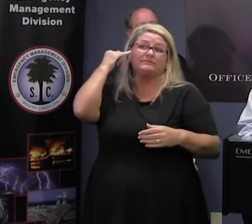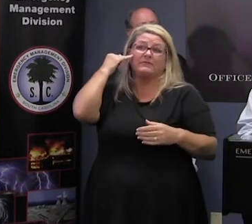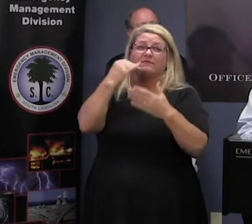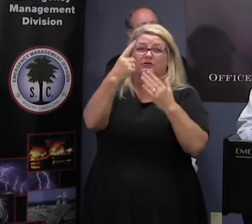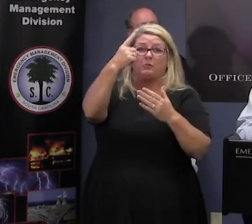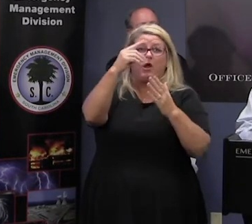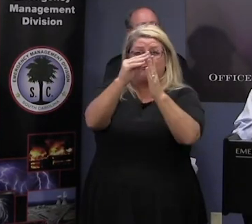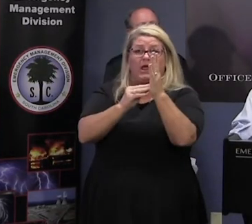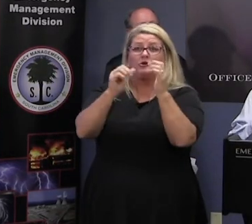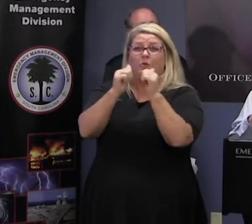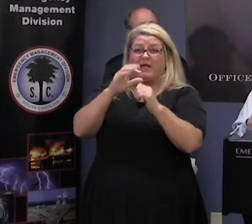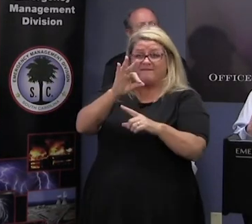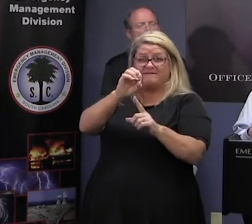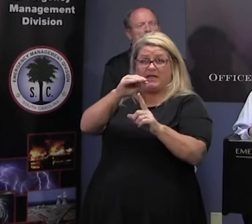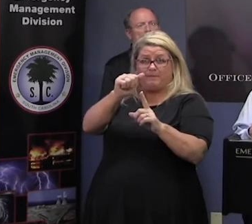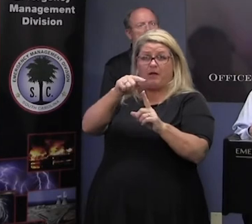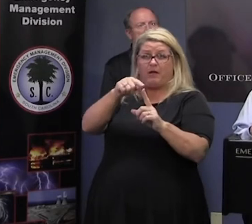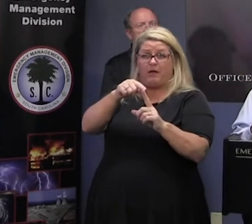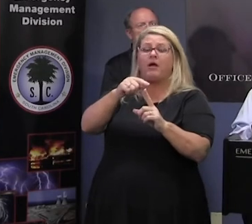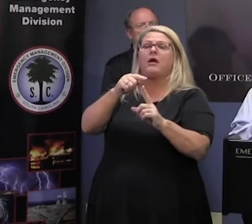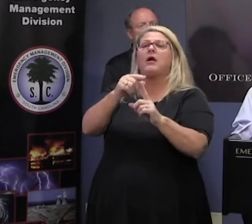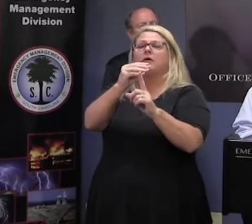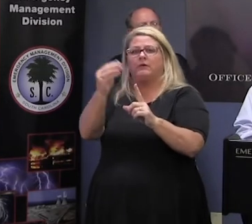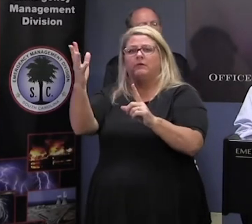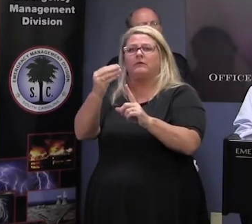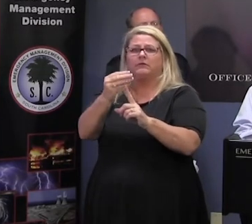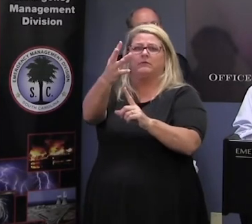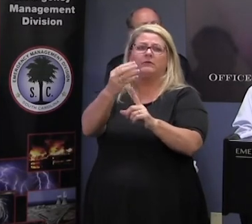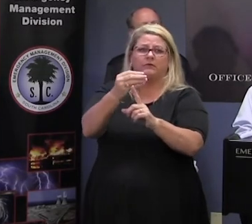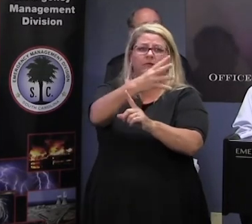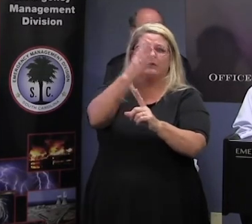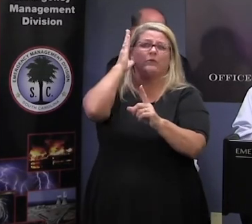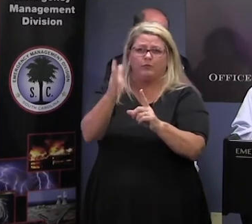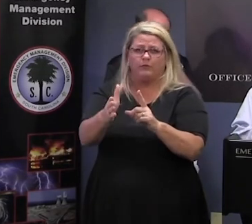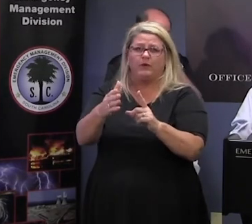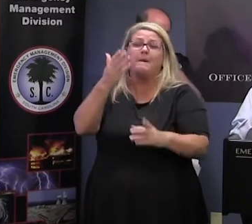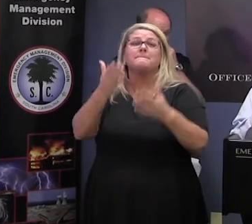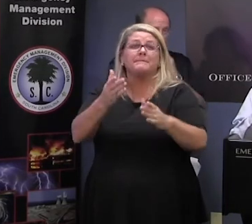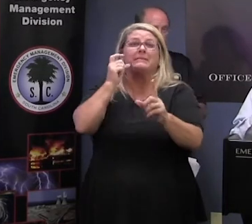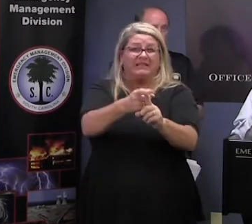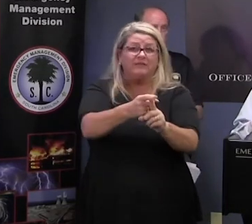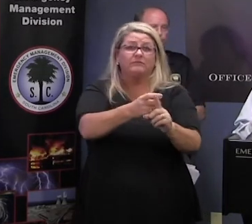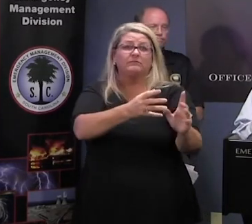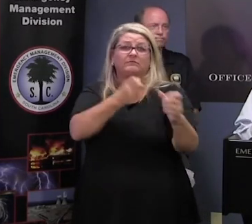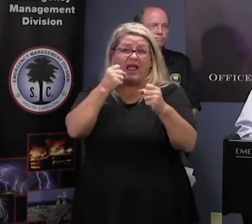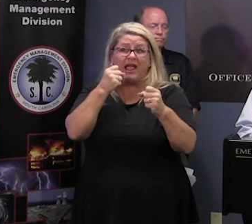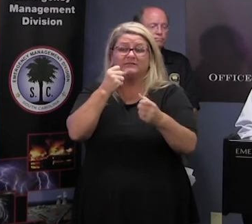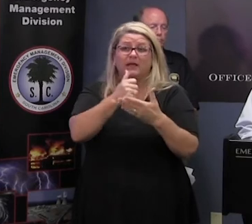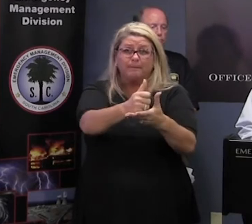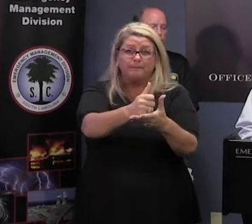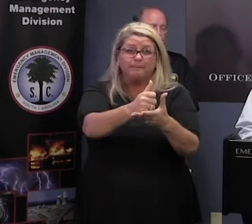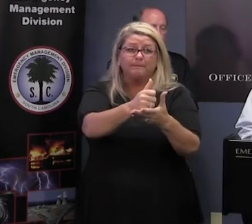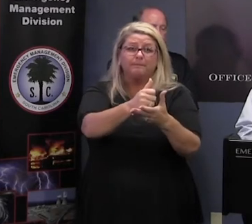registers with us, there is a process that goes through. They may receive some immediate assistance. They will likely